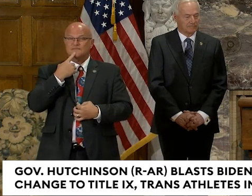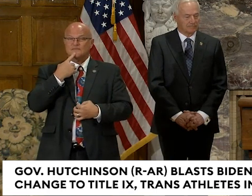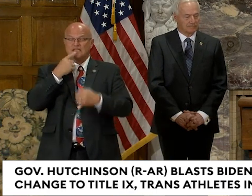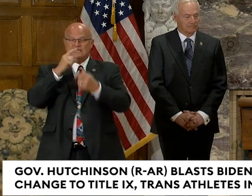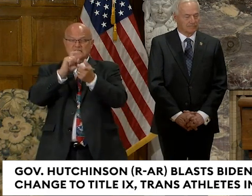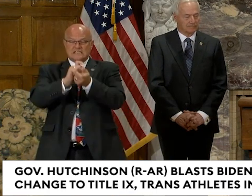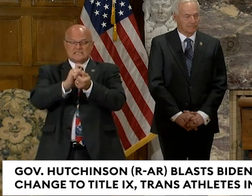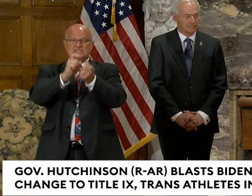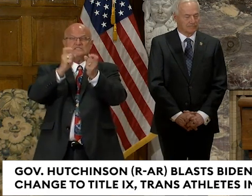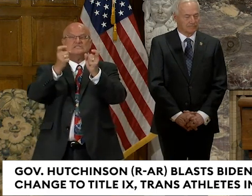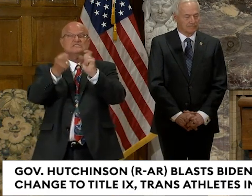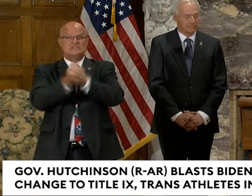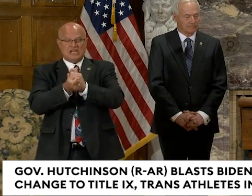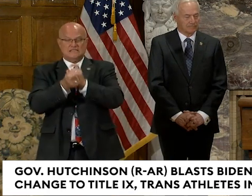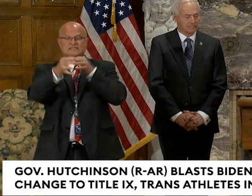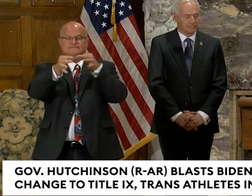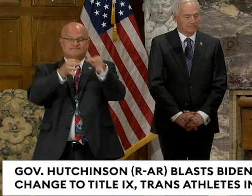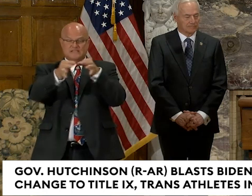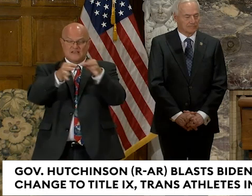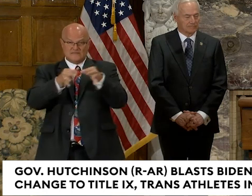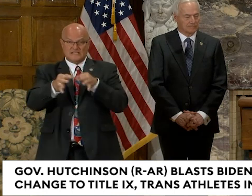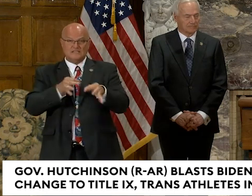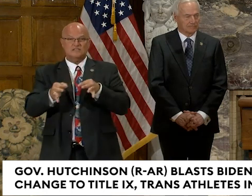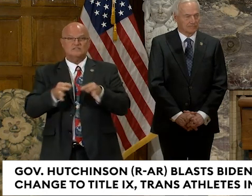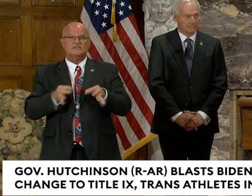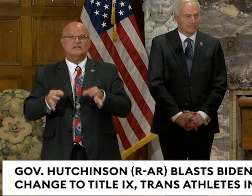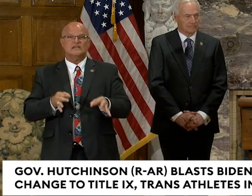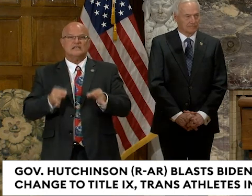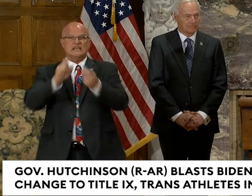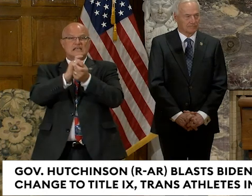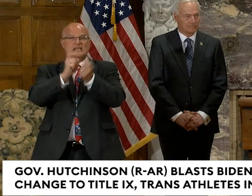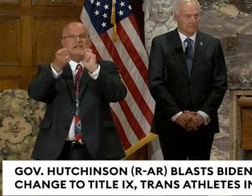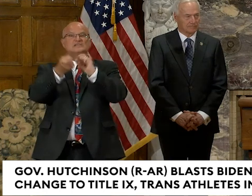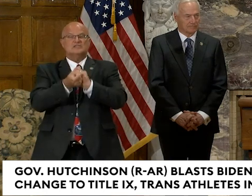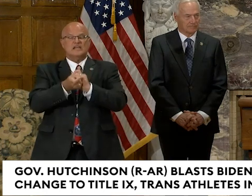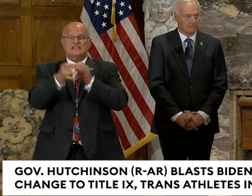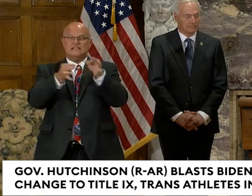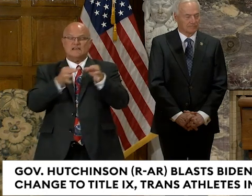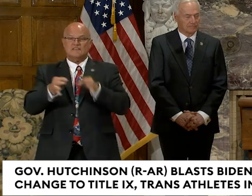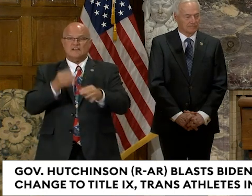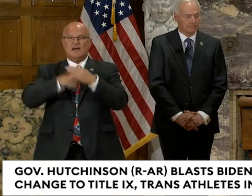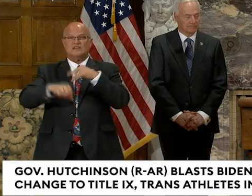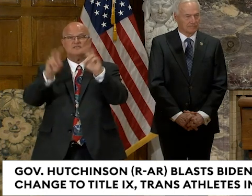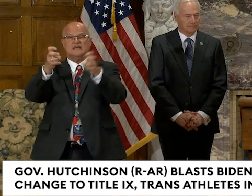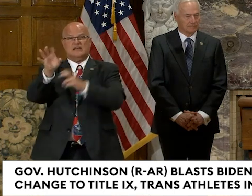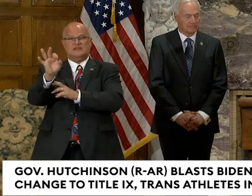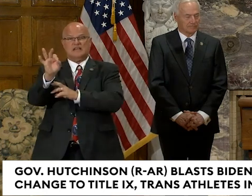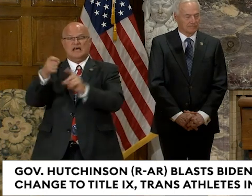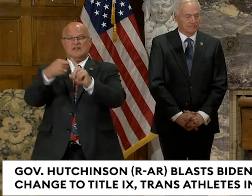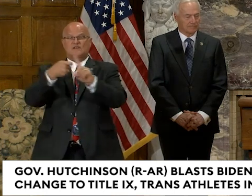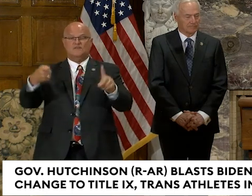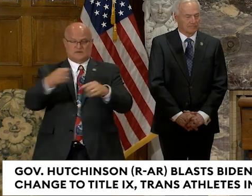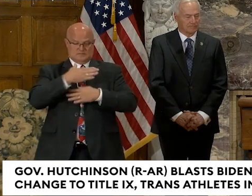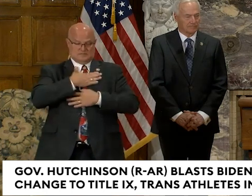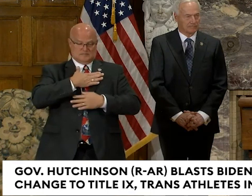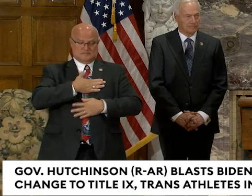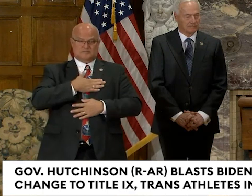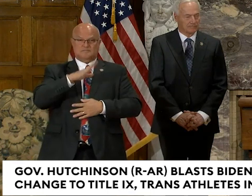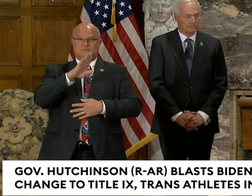it changes the definition and changes the definition under Title IX from biological